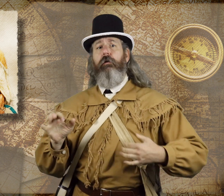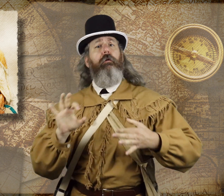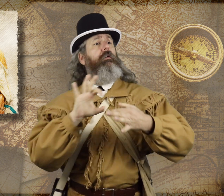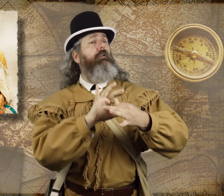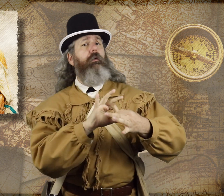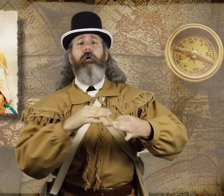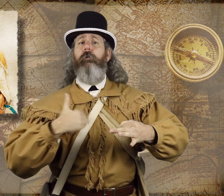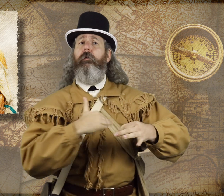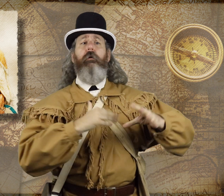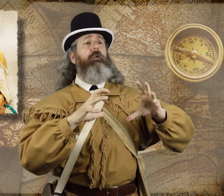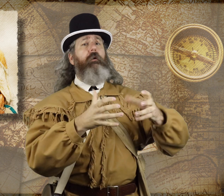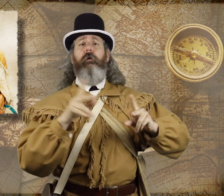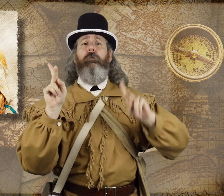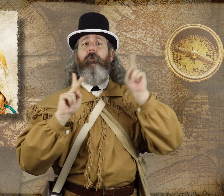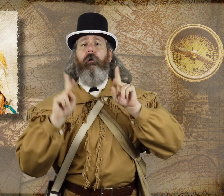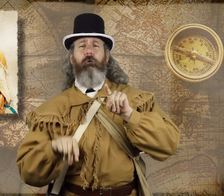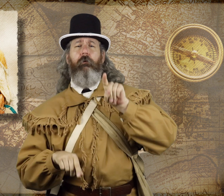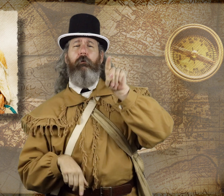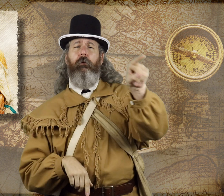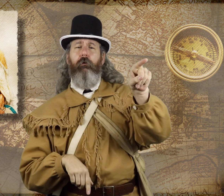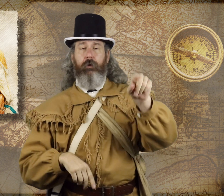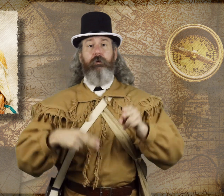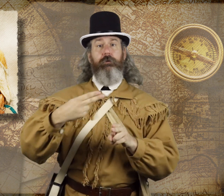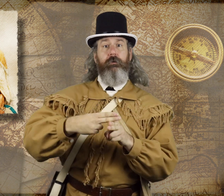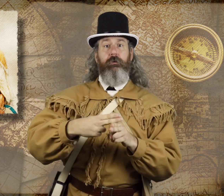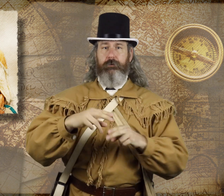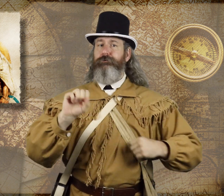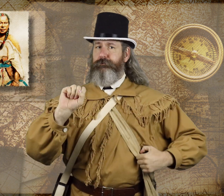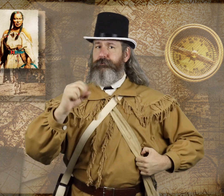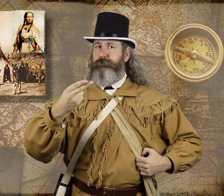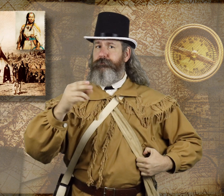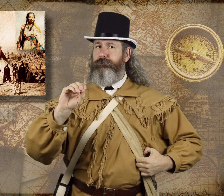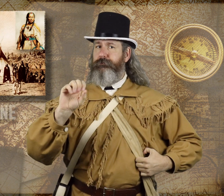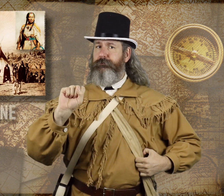She was a member of the Shoshone tribe.